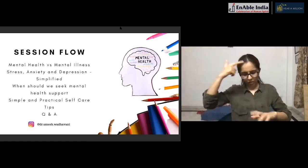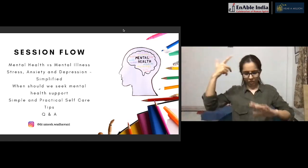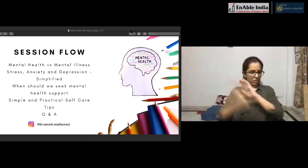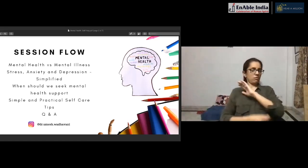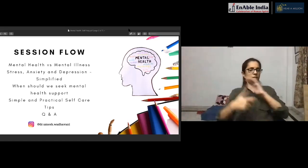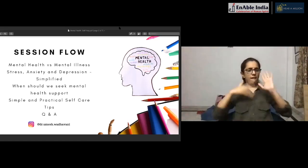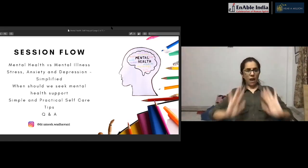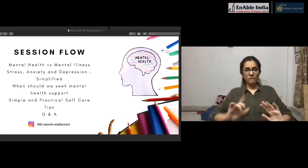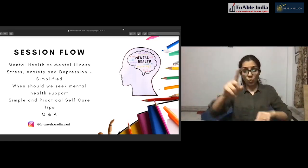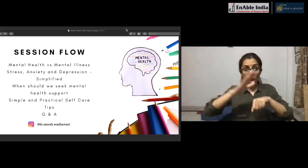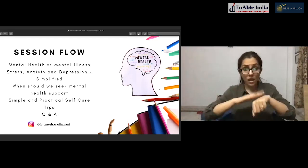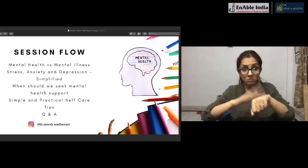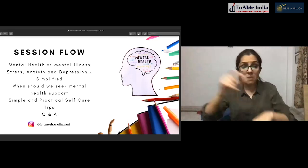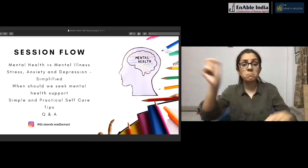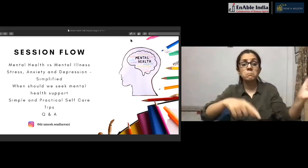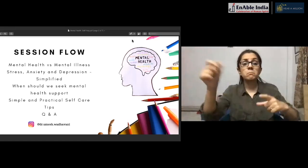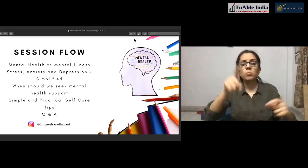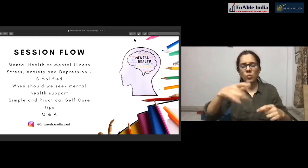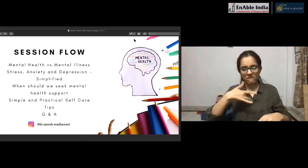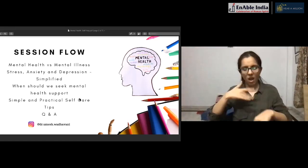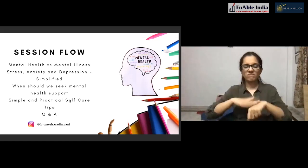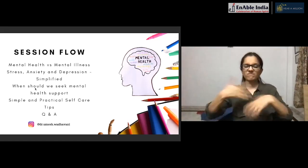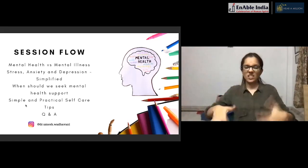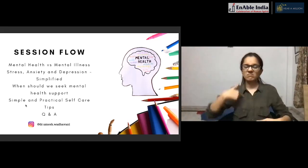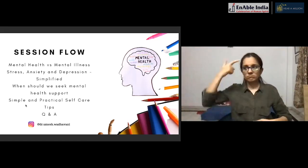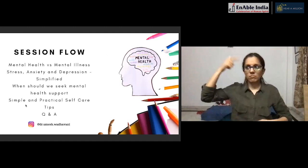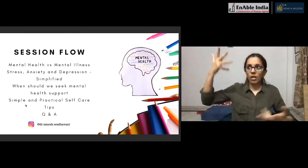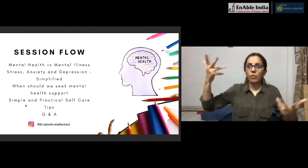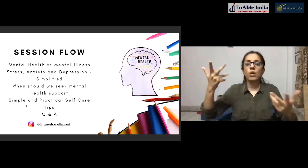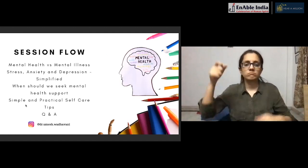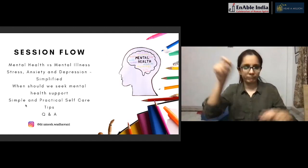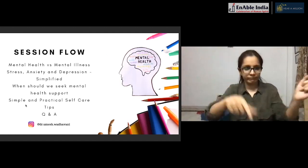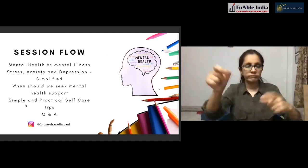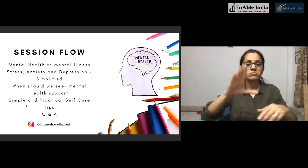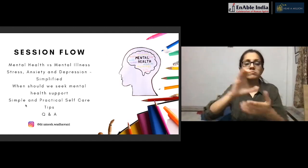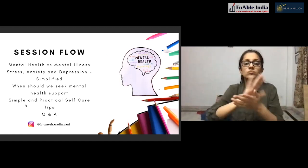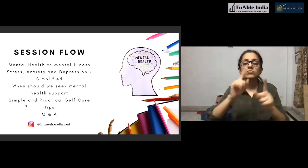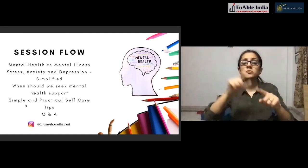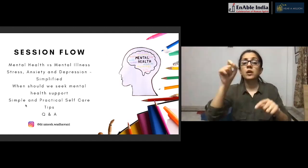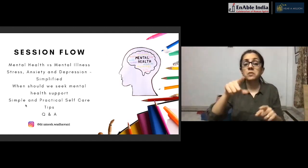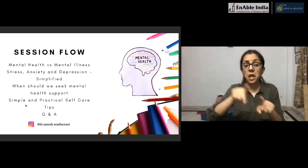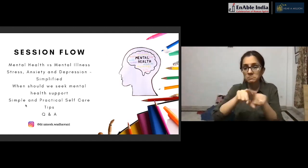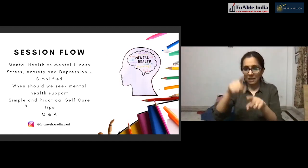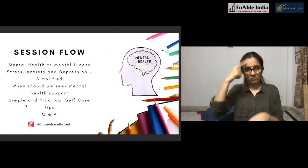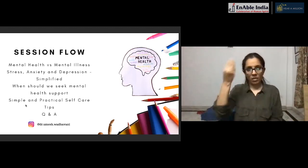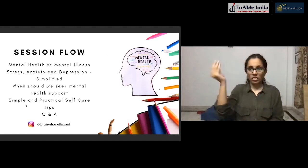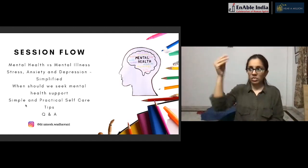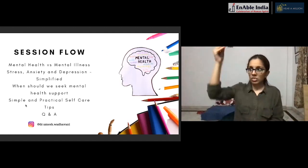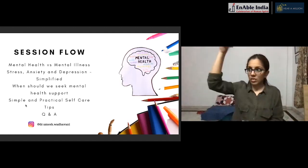in the chat? So overthinking, I gave you one